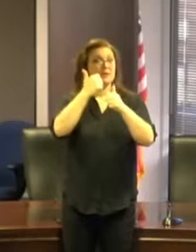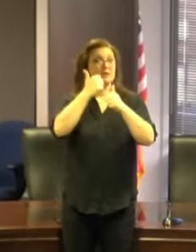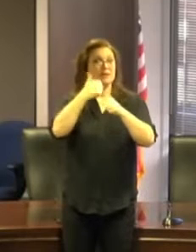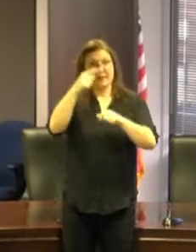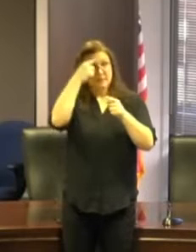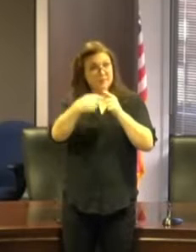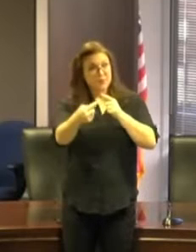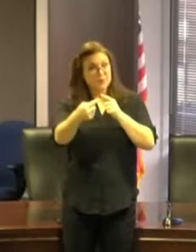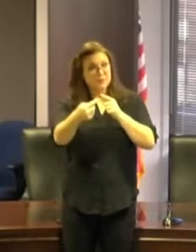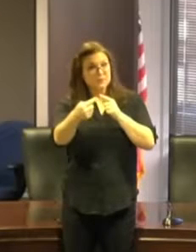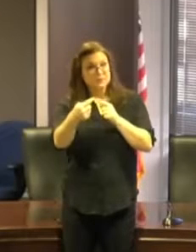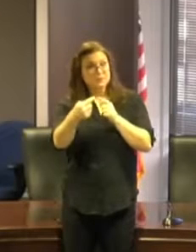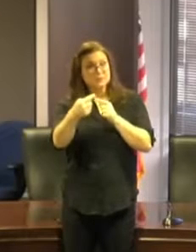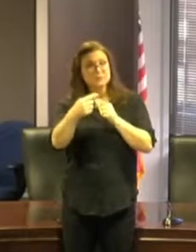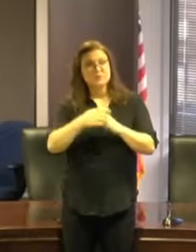Opposed?